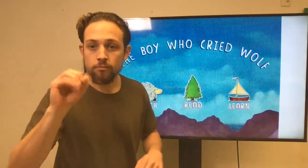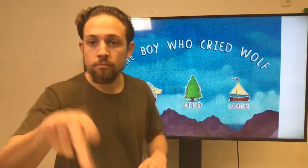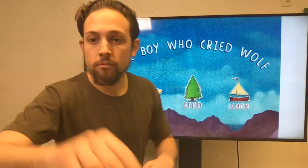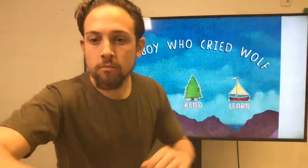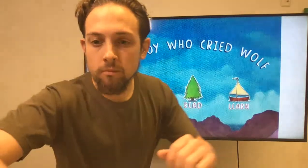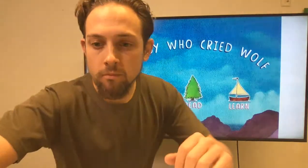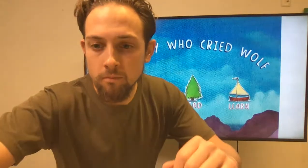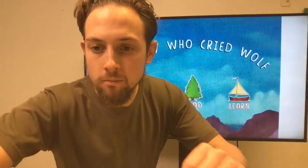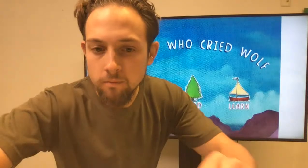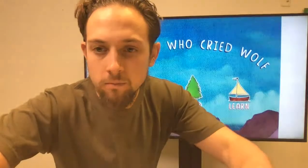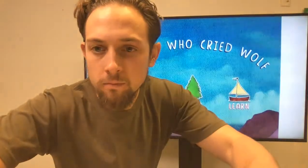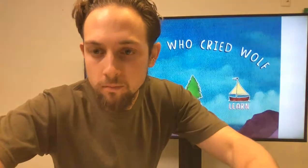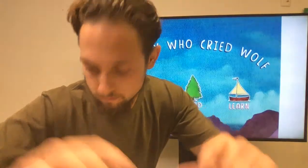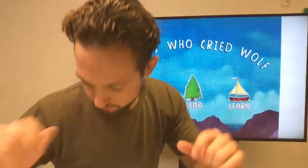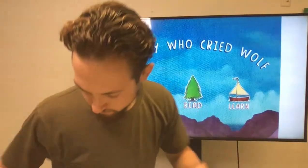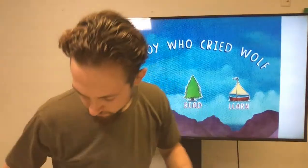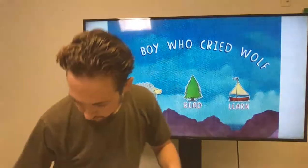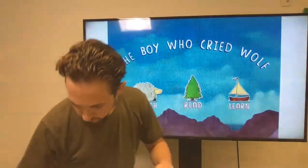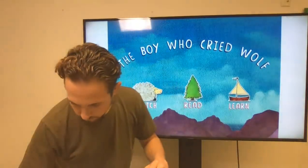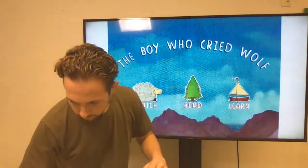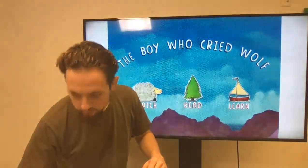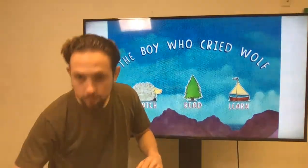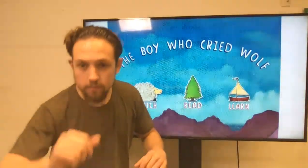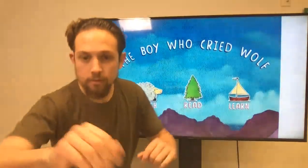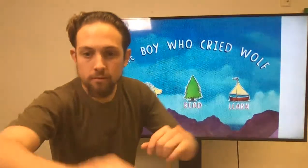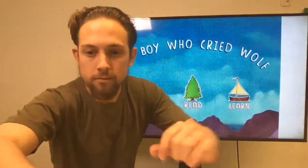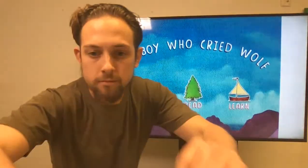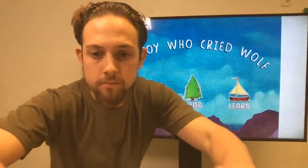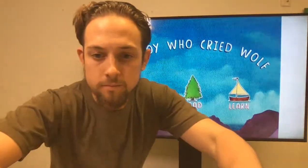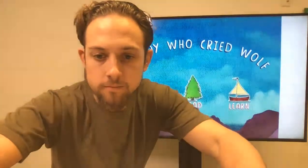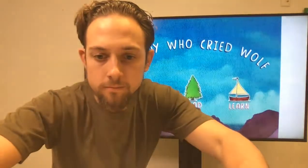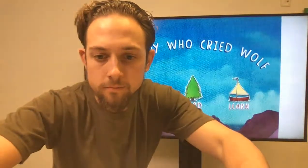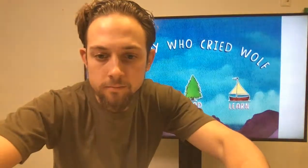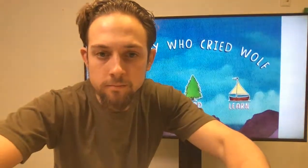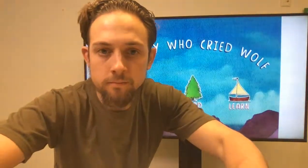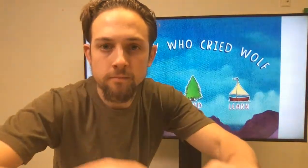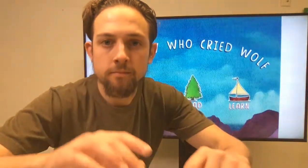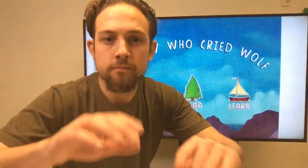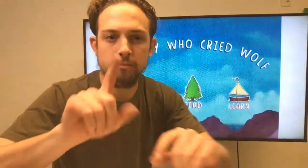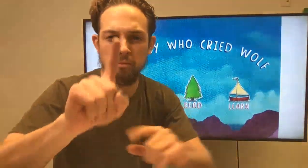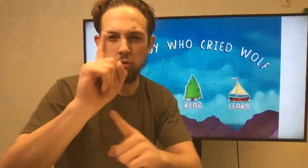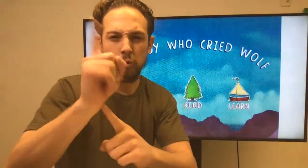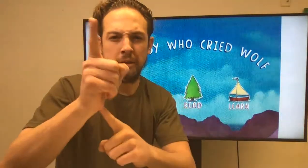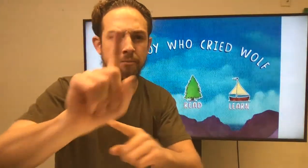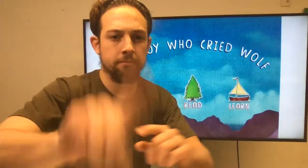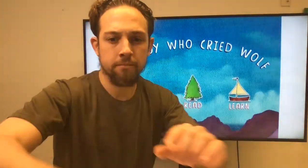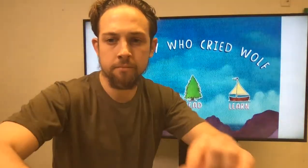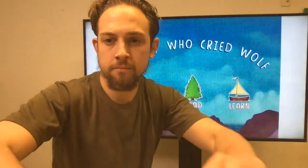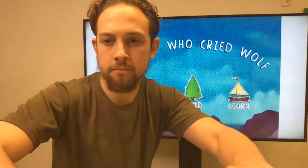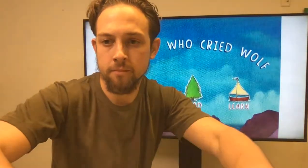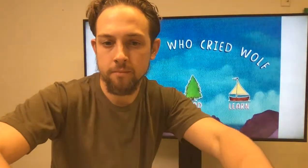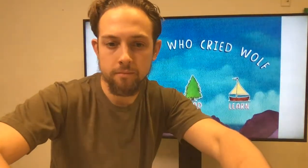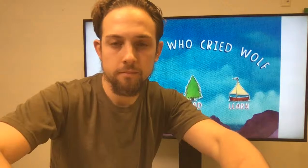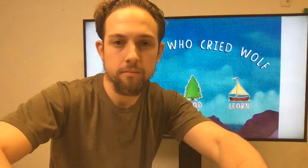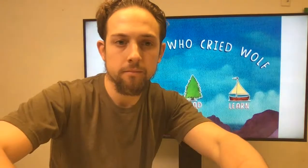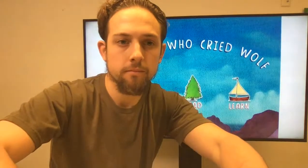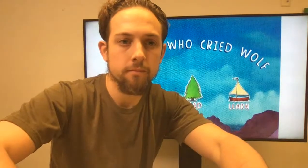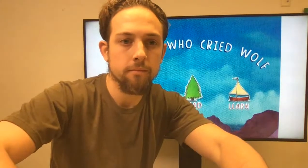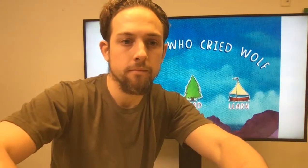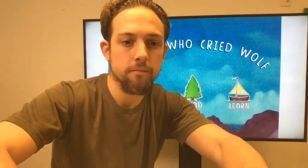hopefully you can make those comments. I don't see any coming through, but let me see if I can change anything. Give me a second so